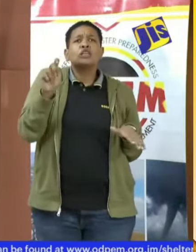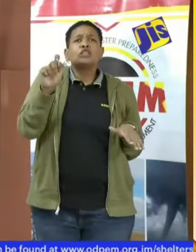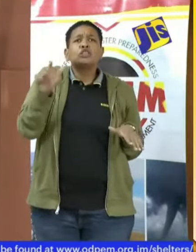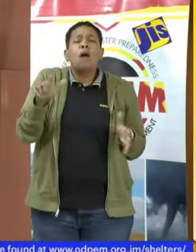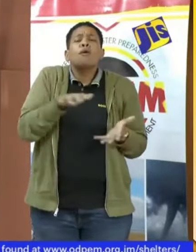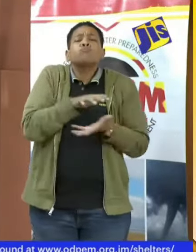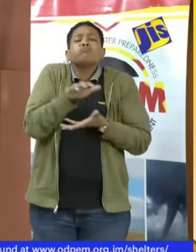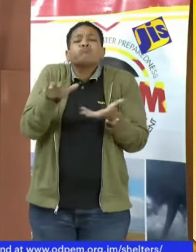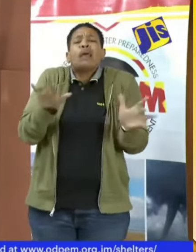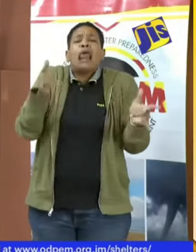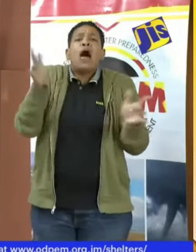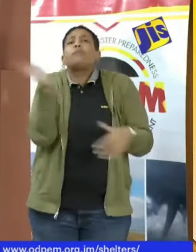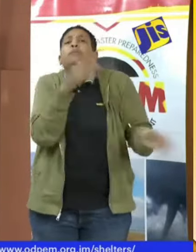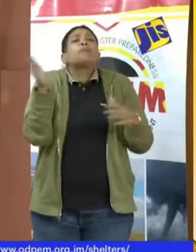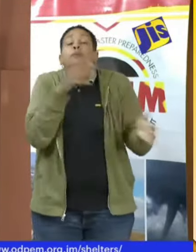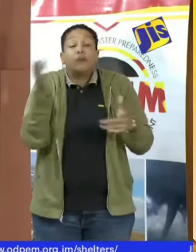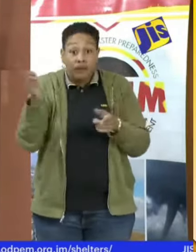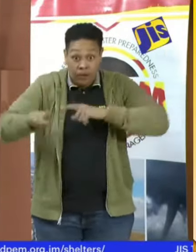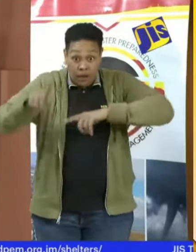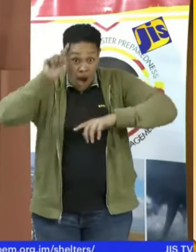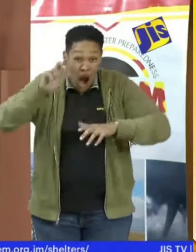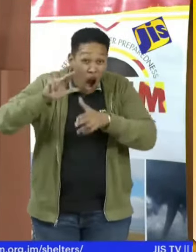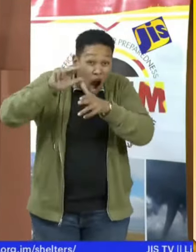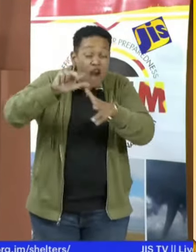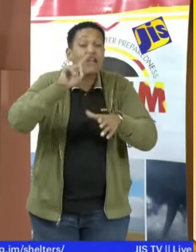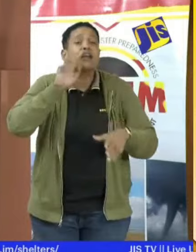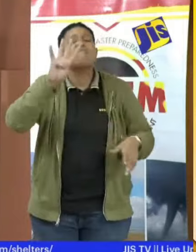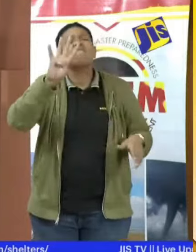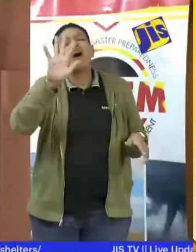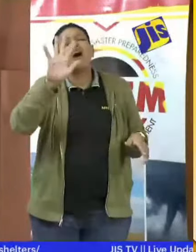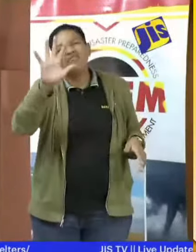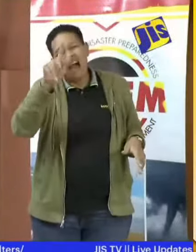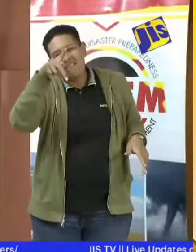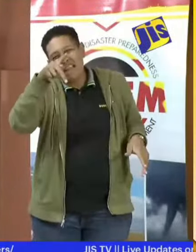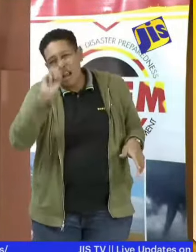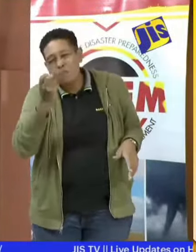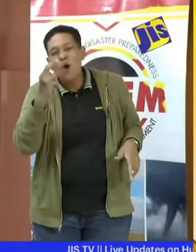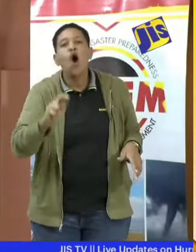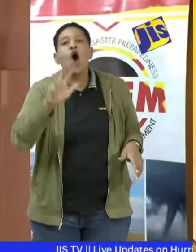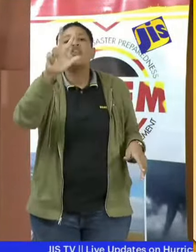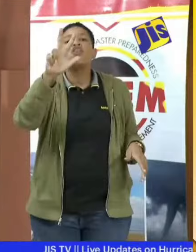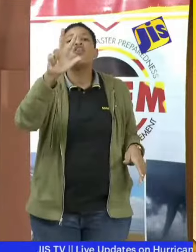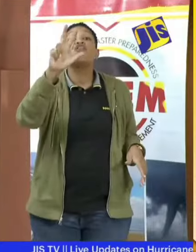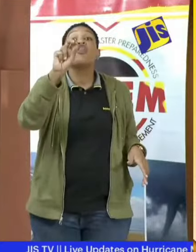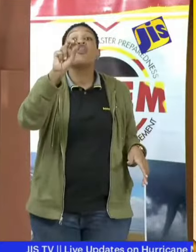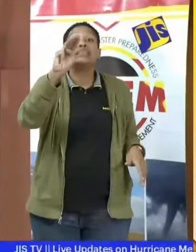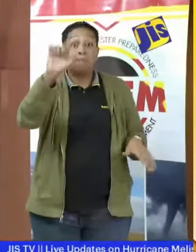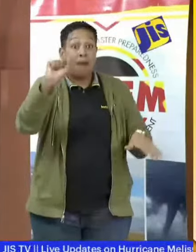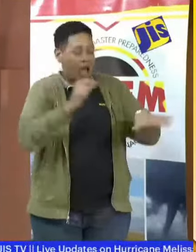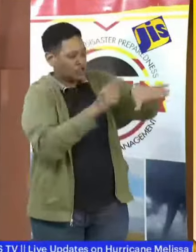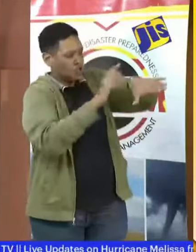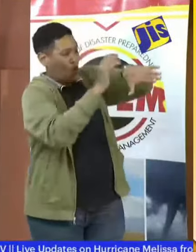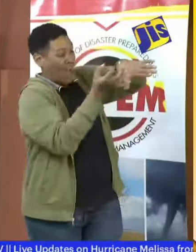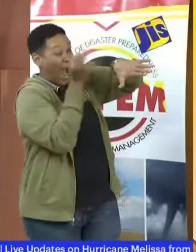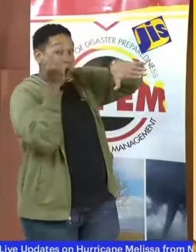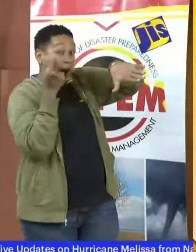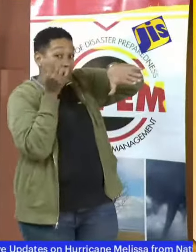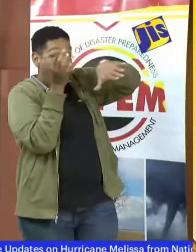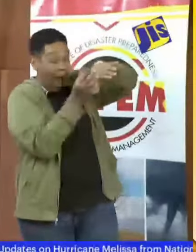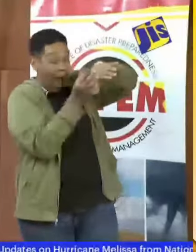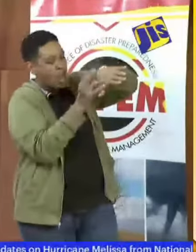hurricane force winds extend only 45 kilometers or 30 miles from the center of the system. So if